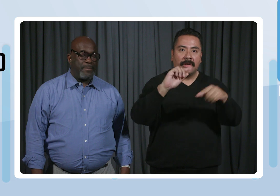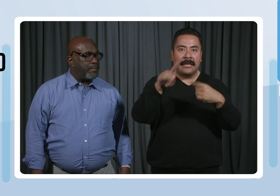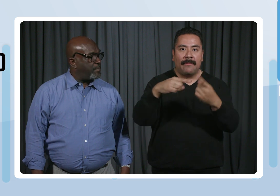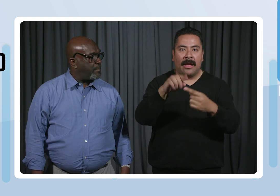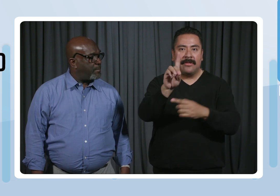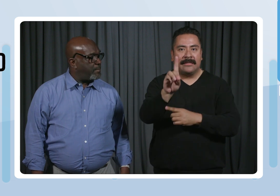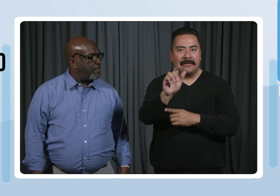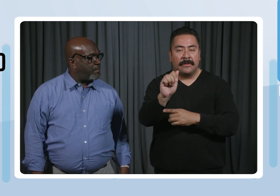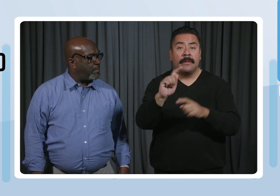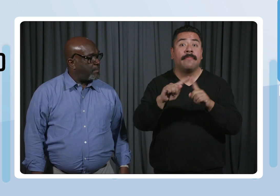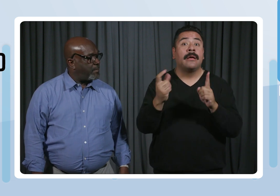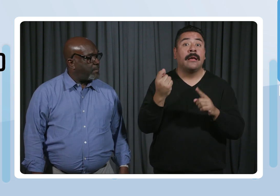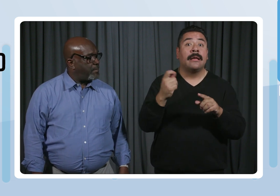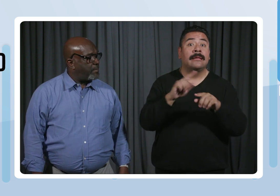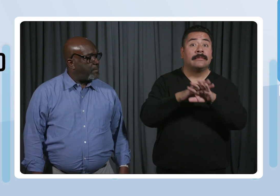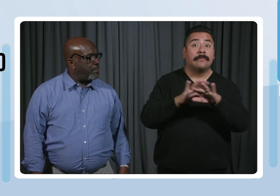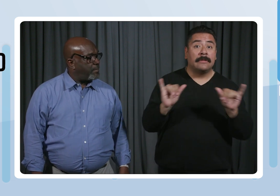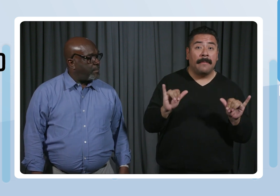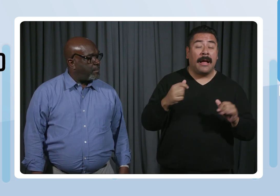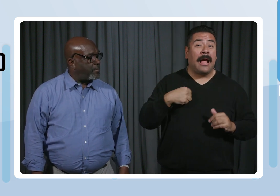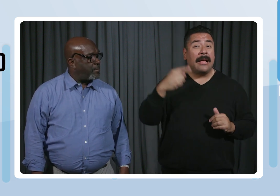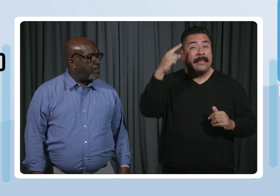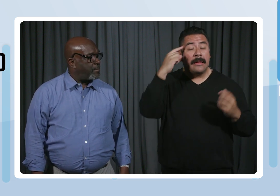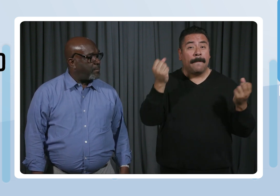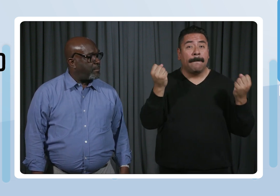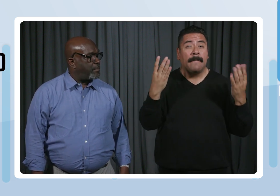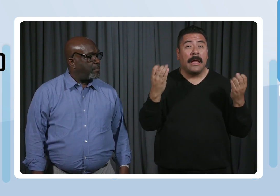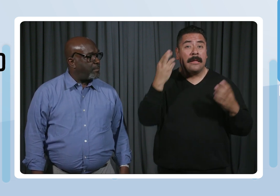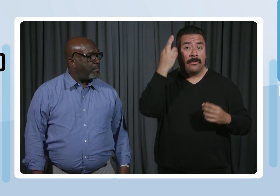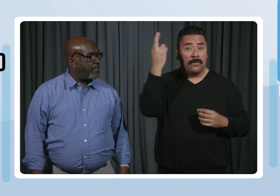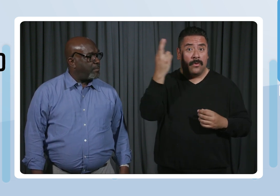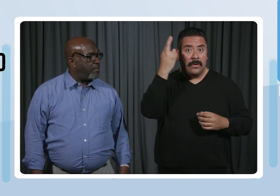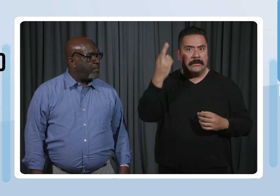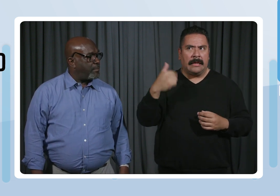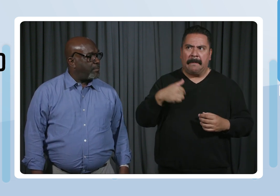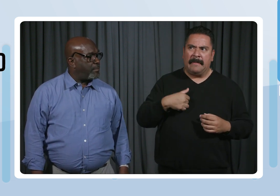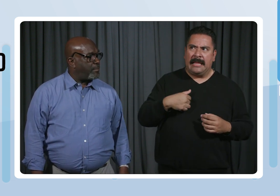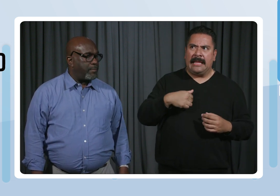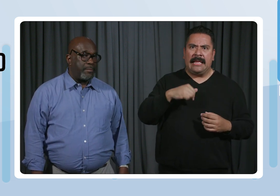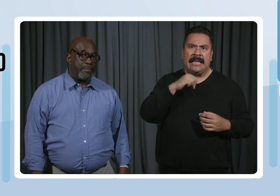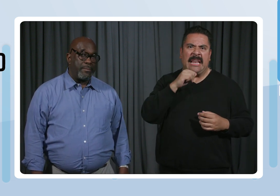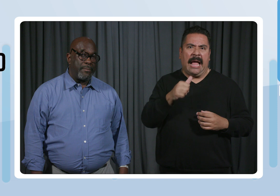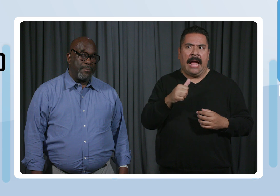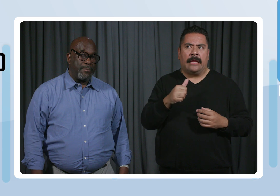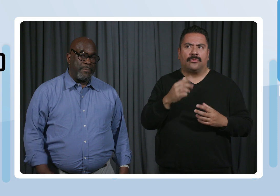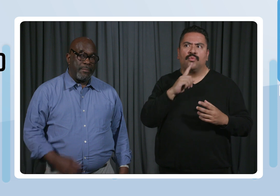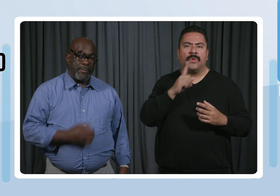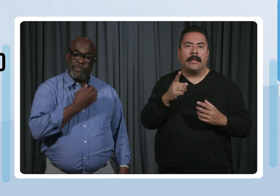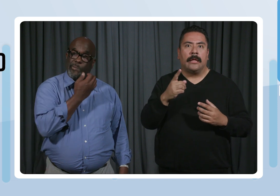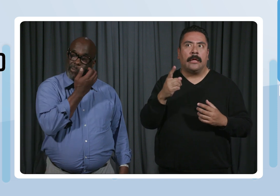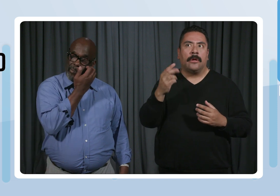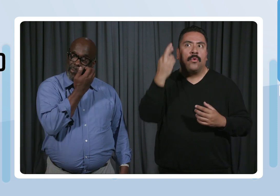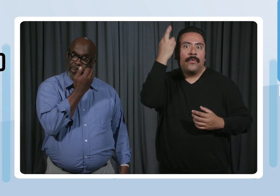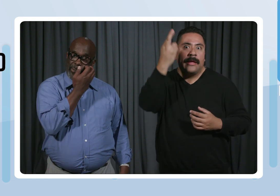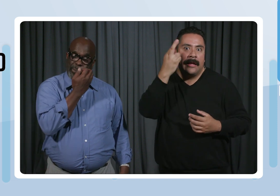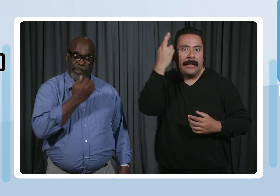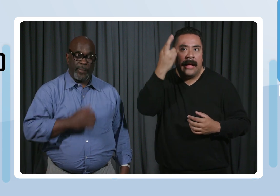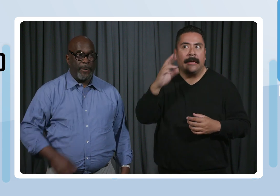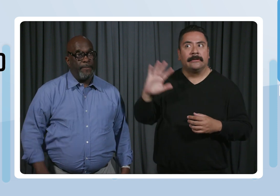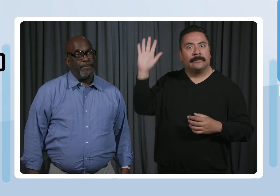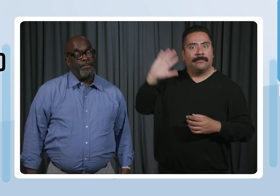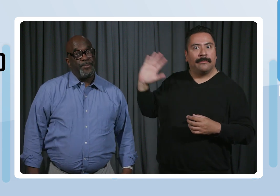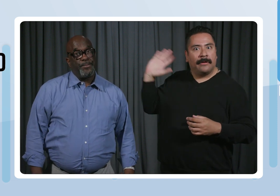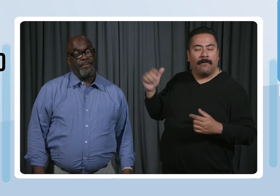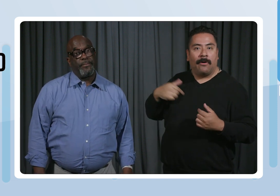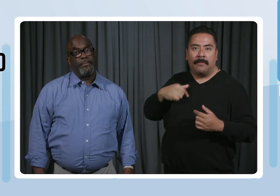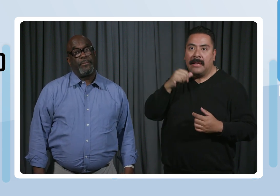But at the same time, I think a lot of the reason why I wasn't so heavily conscious of all of that is because